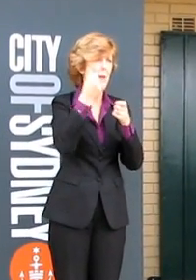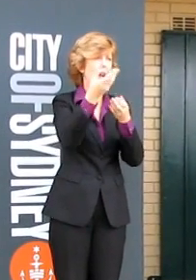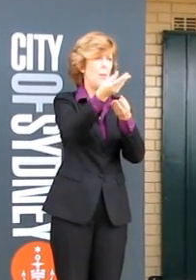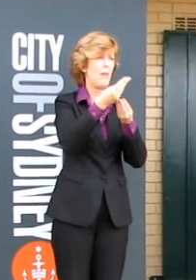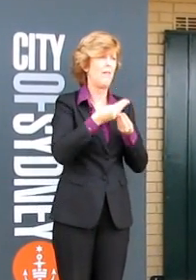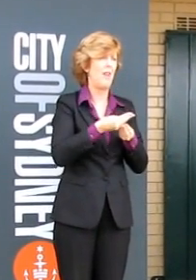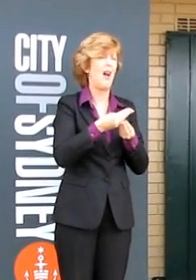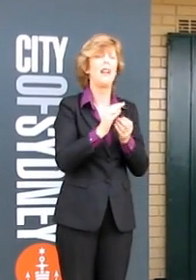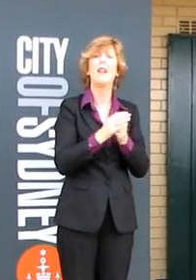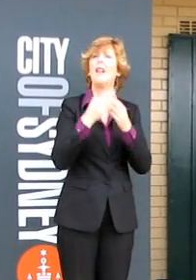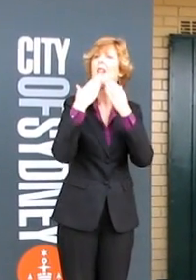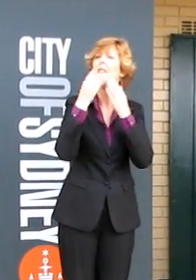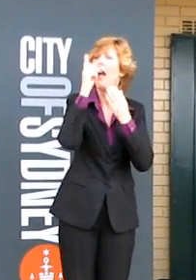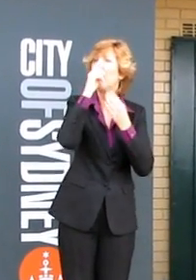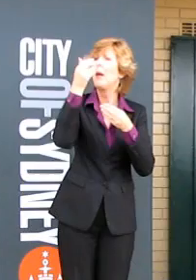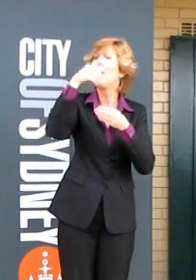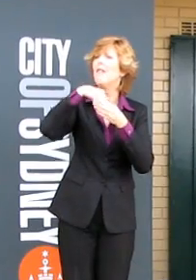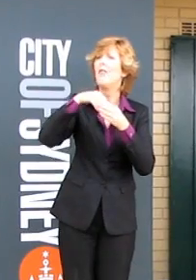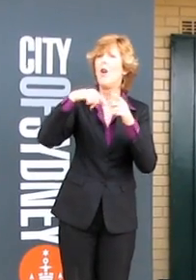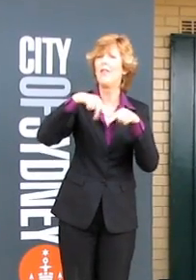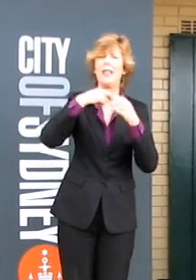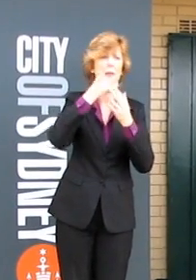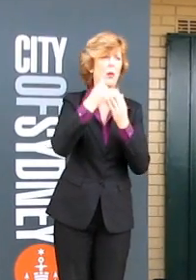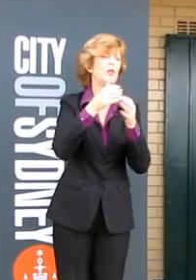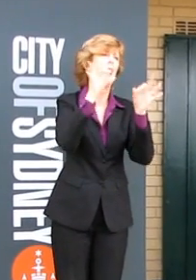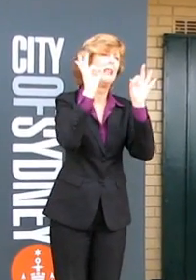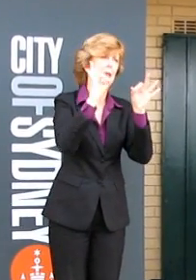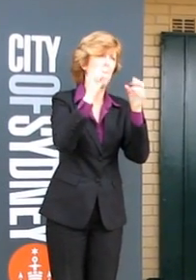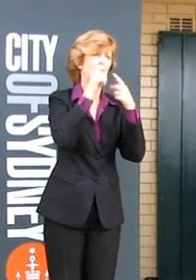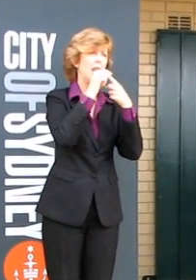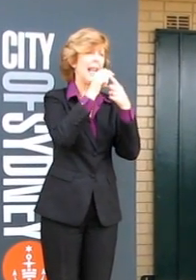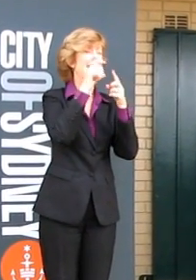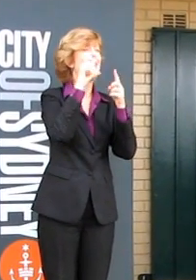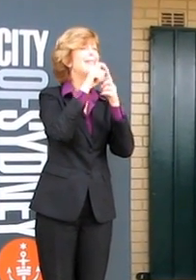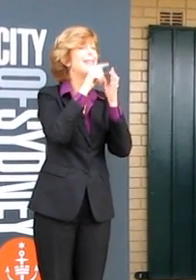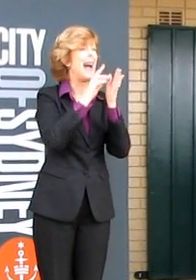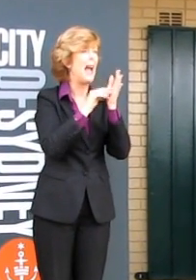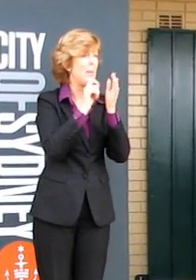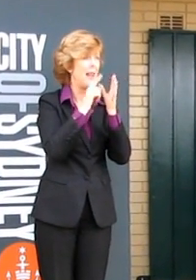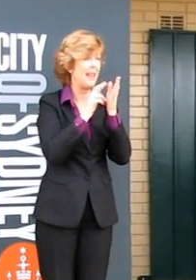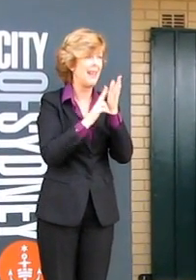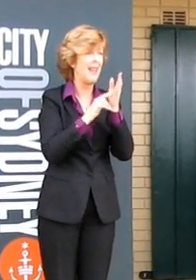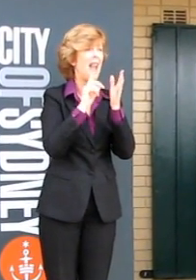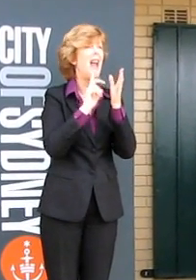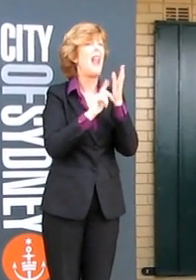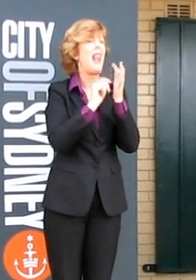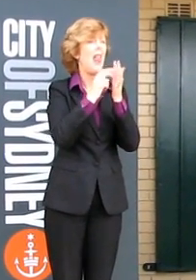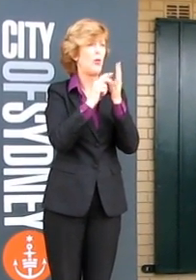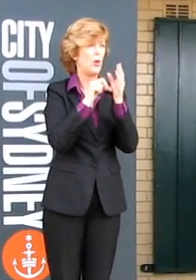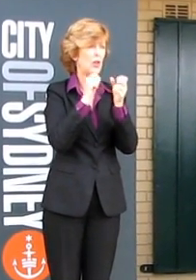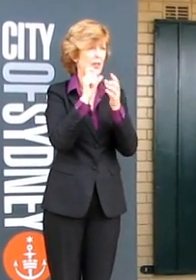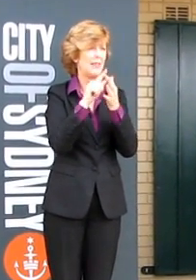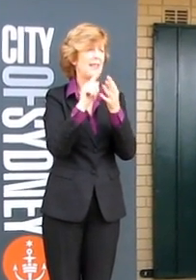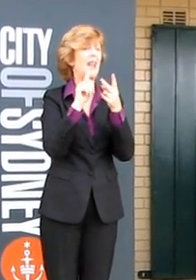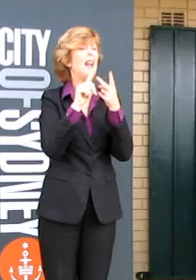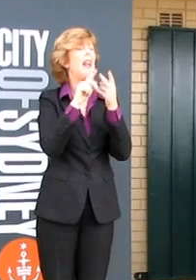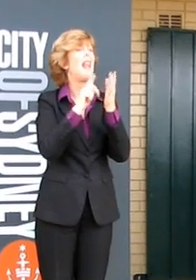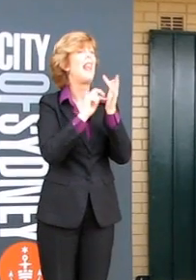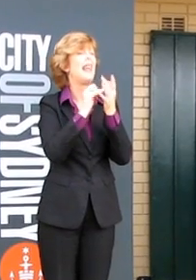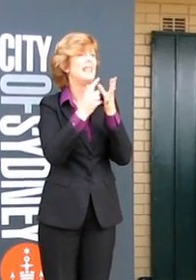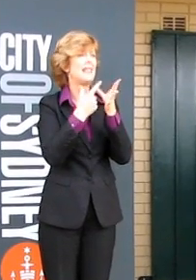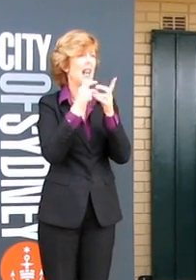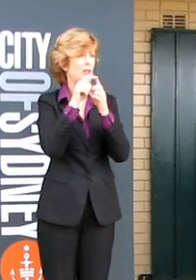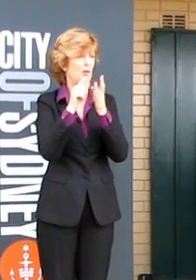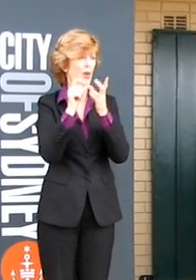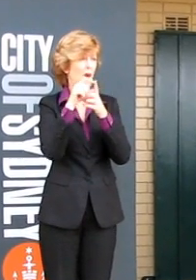thank the people who've been involved in this project, especially Damon Lawrence, Lisa Dodd and Andrew Chippendale. They have overseen the